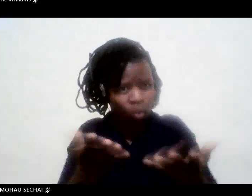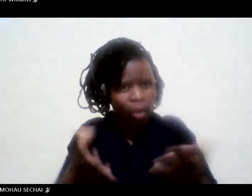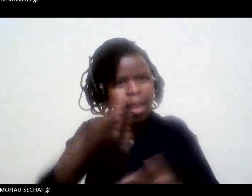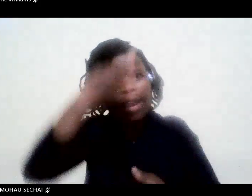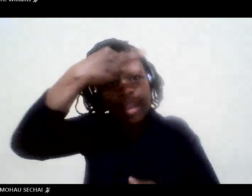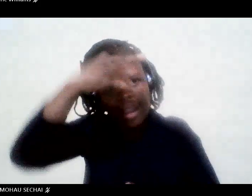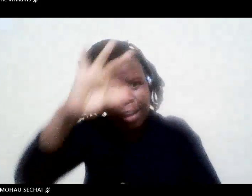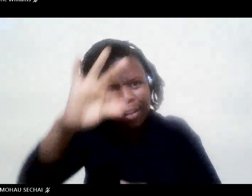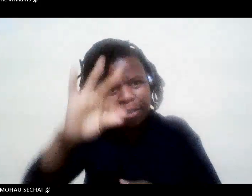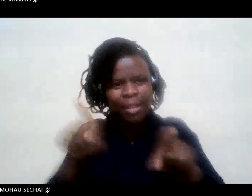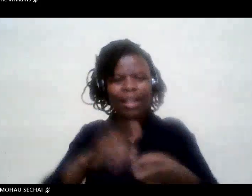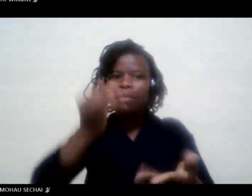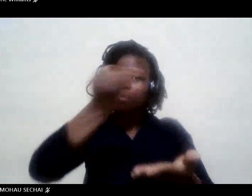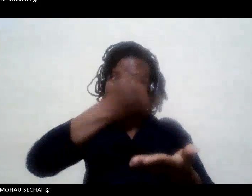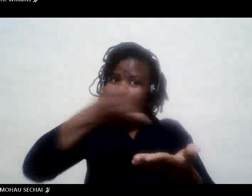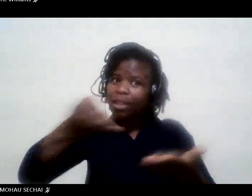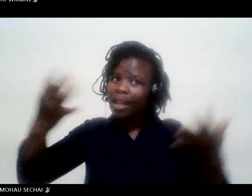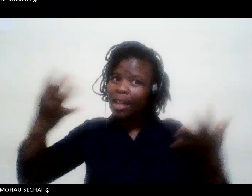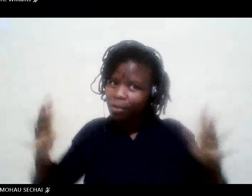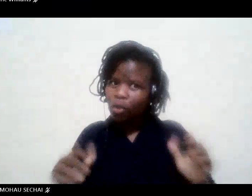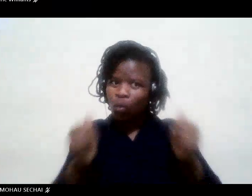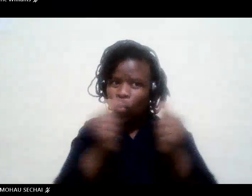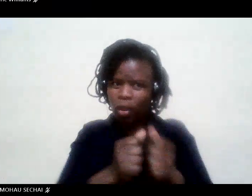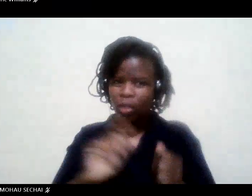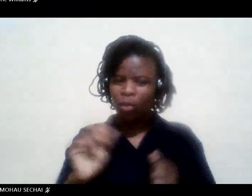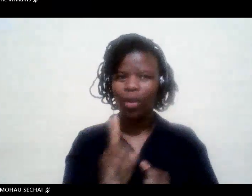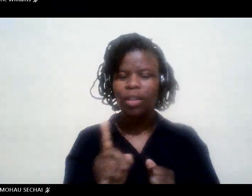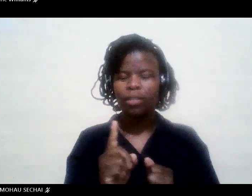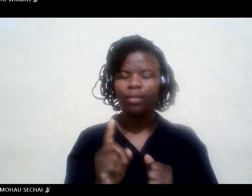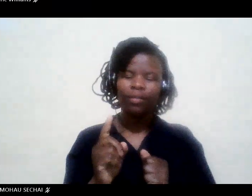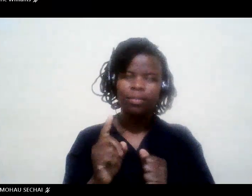also signed with the